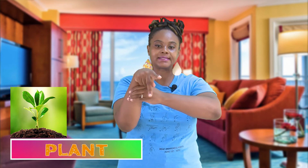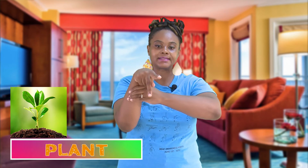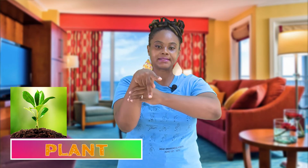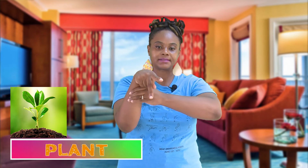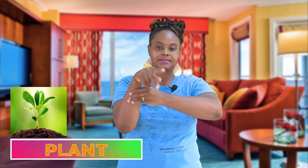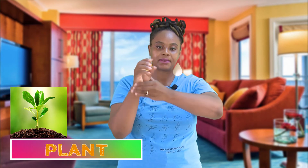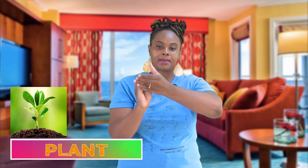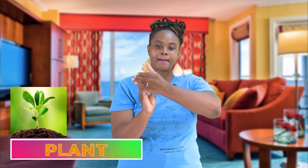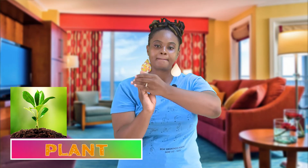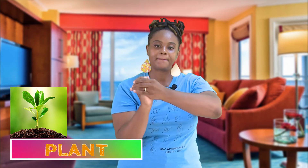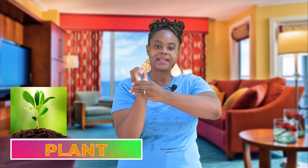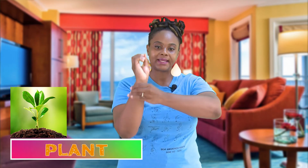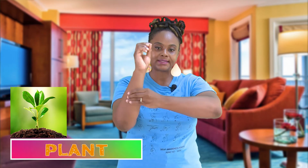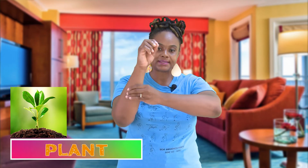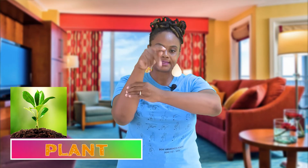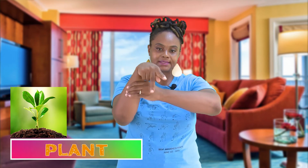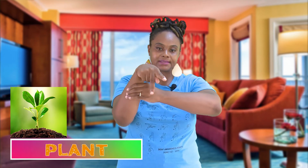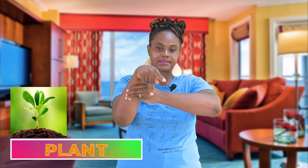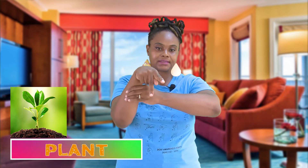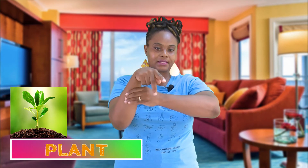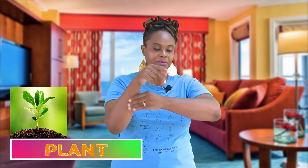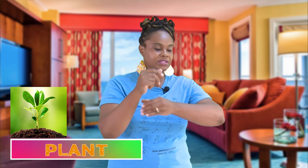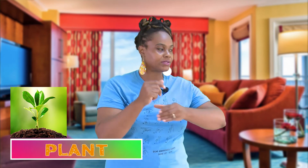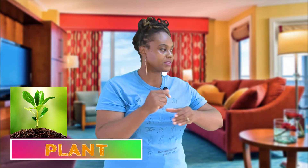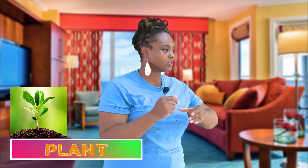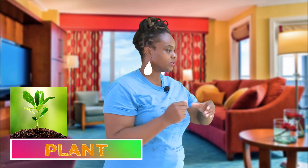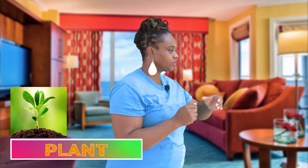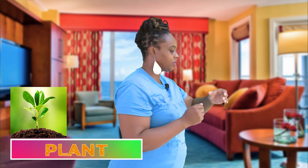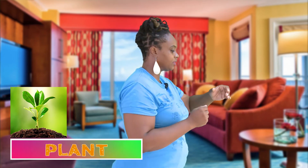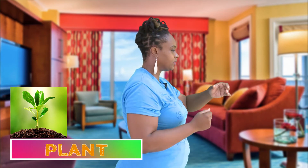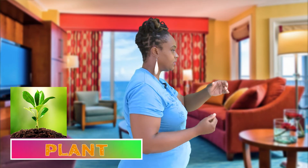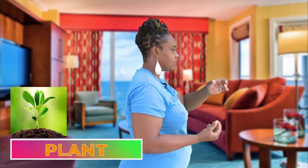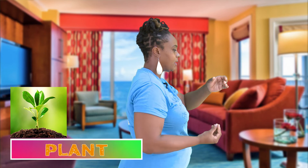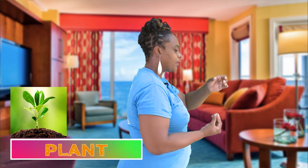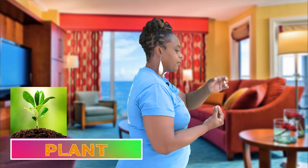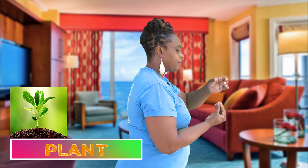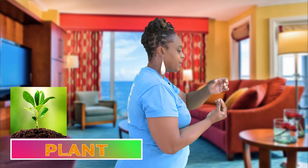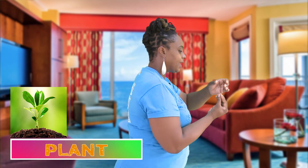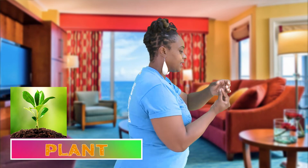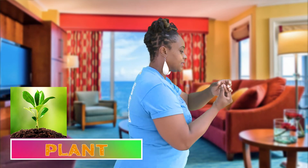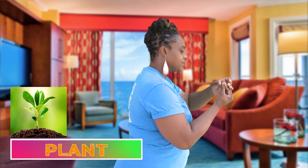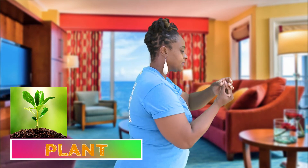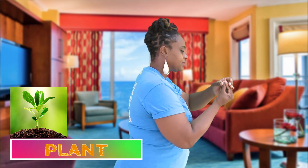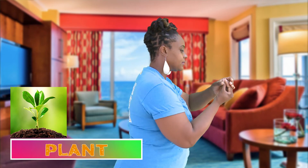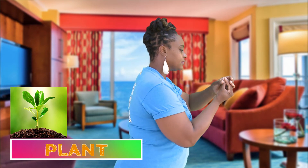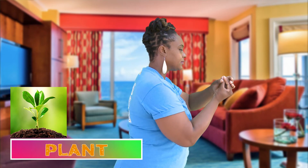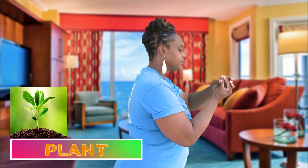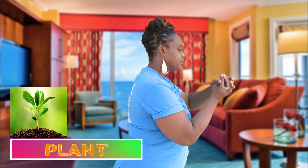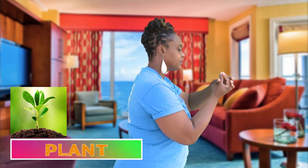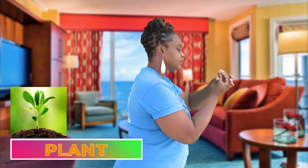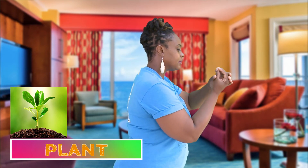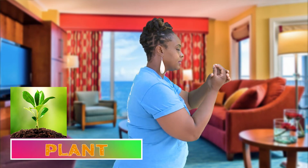Plant. Plant. Let me turn this way so you can see. Plant.